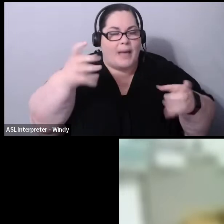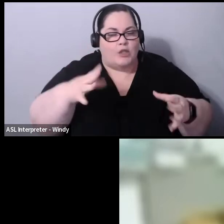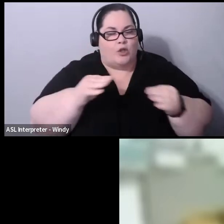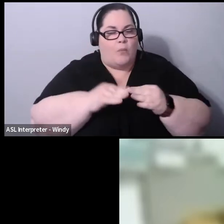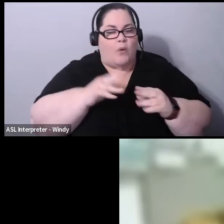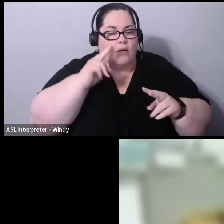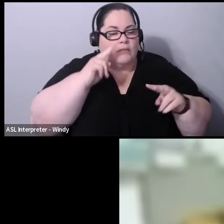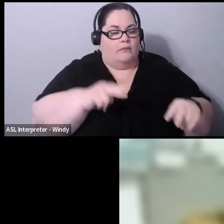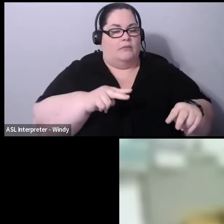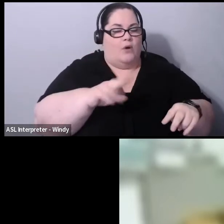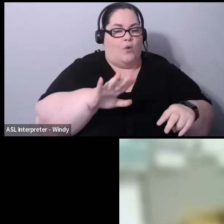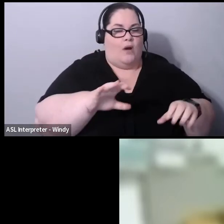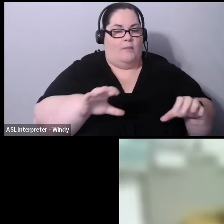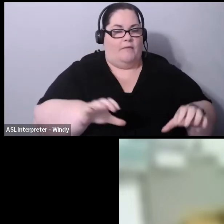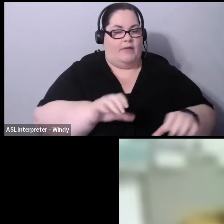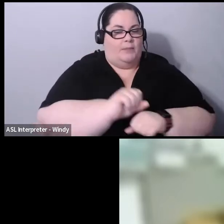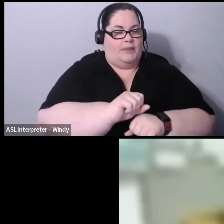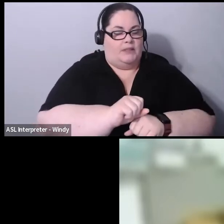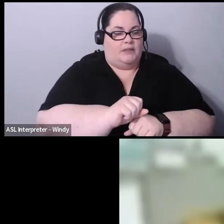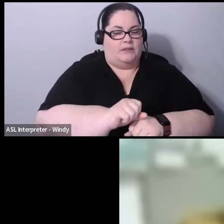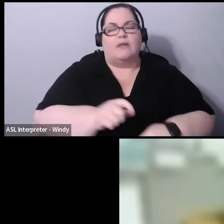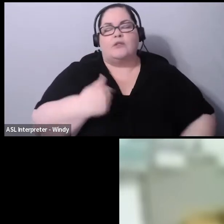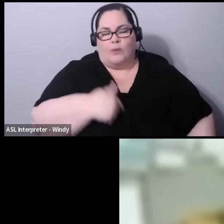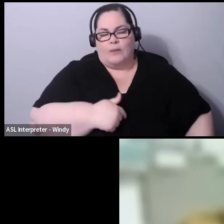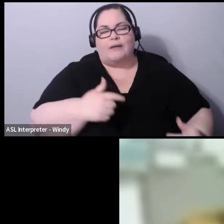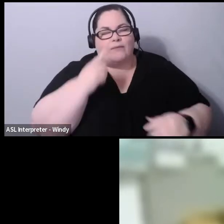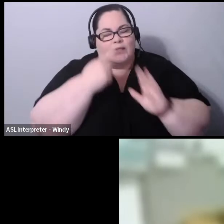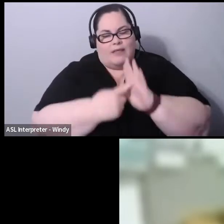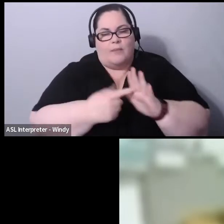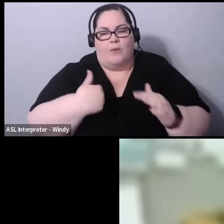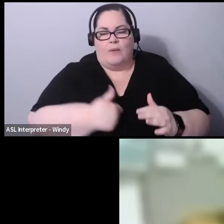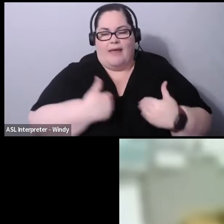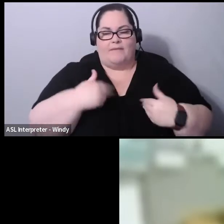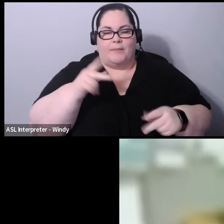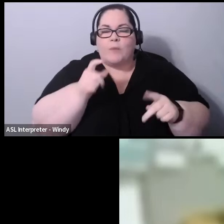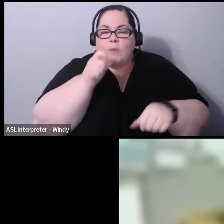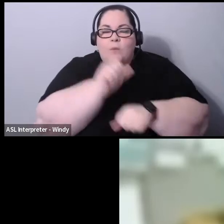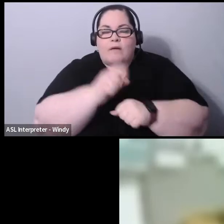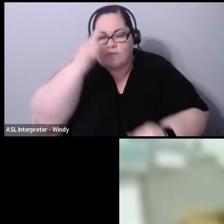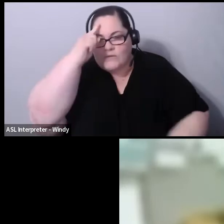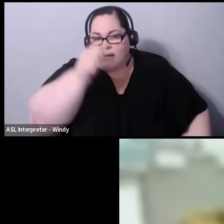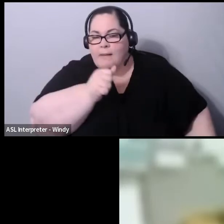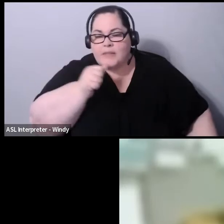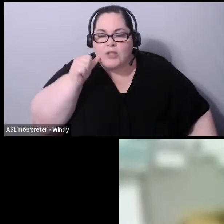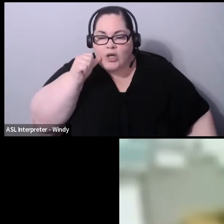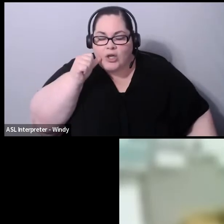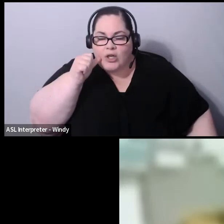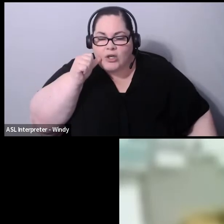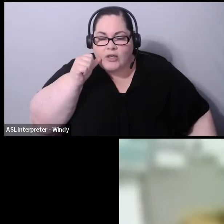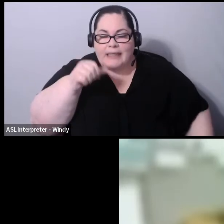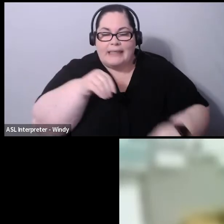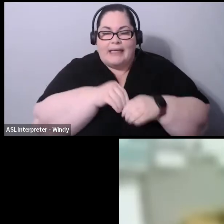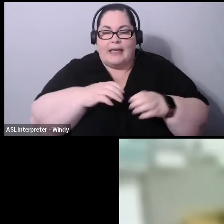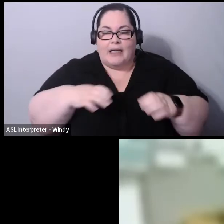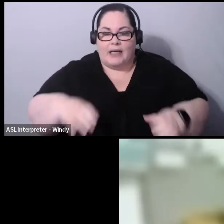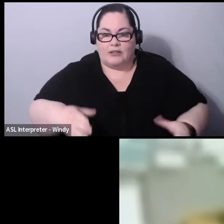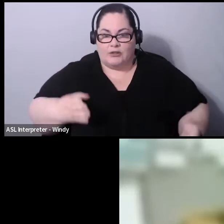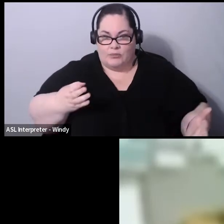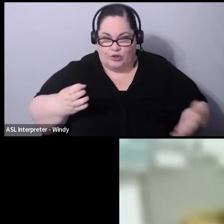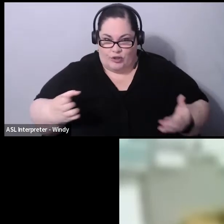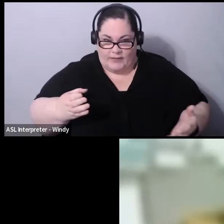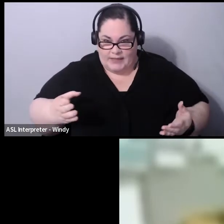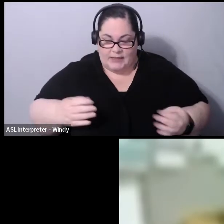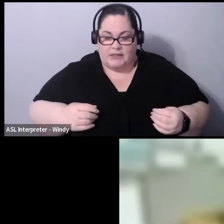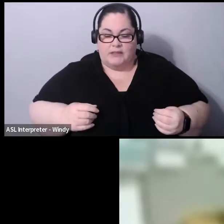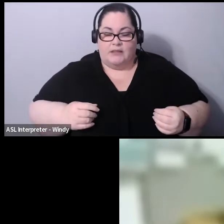have worked with job seekers who worked at Amazon. They were in customer service